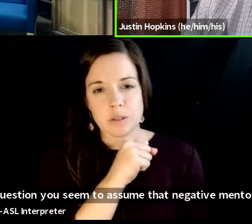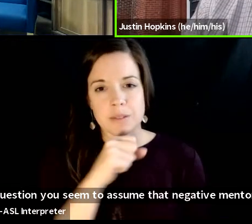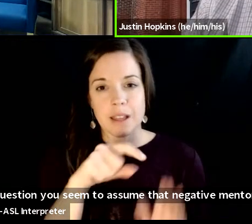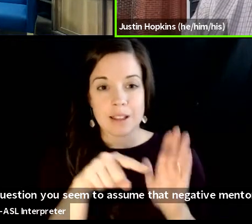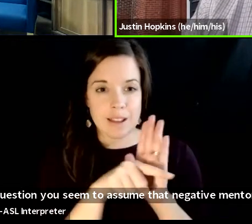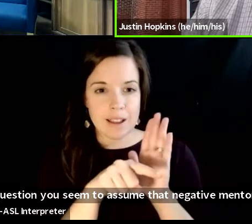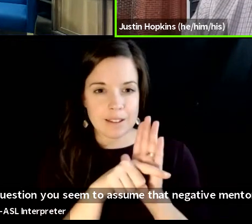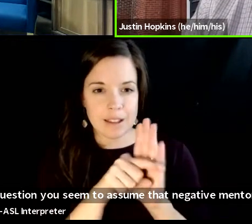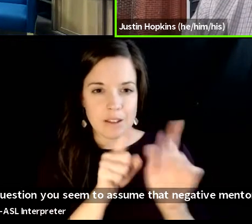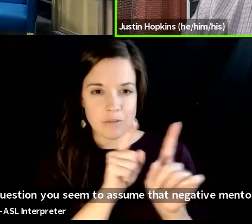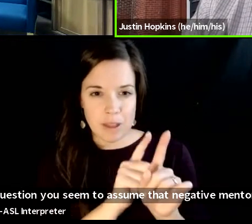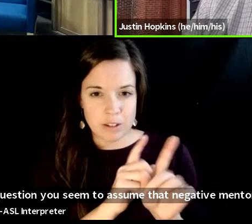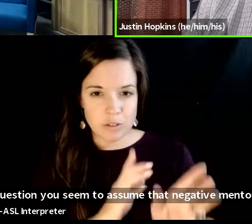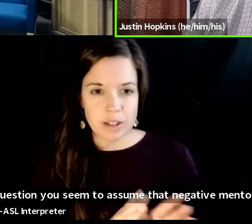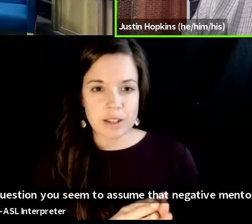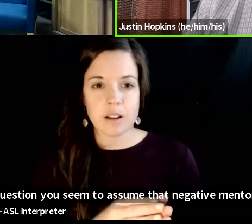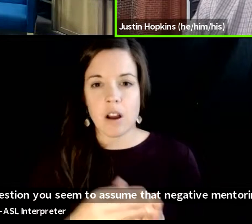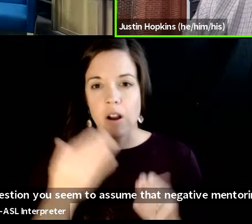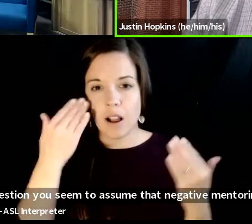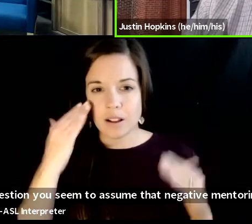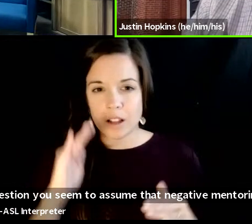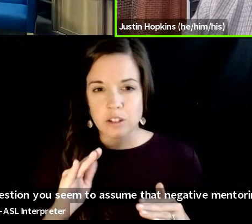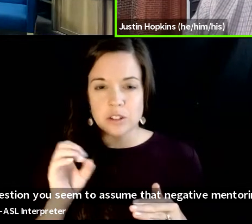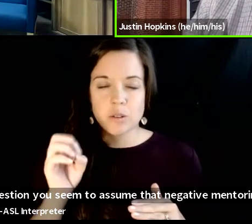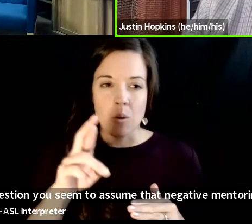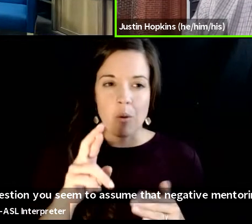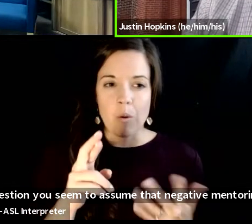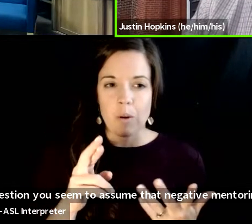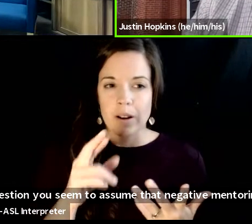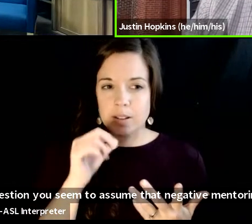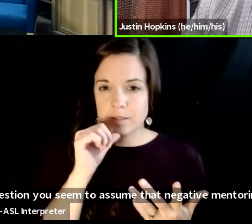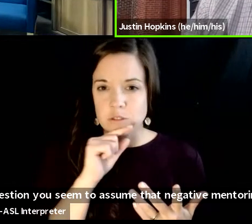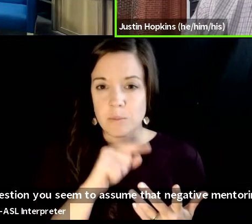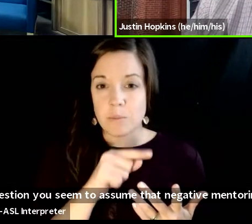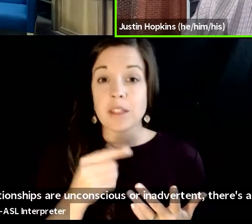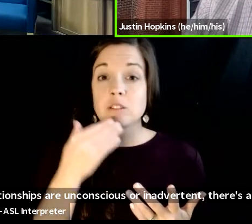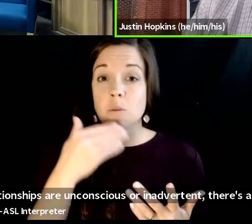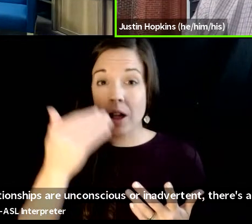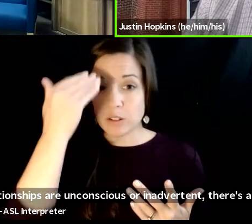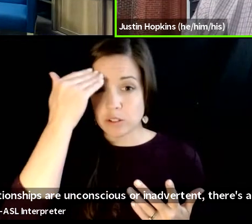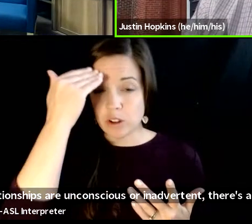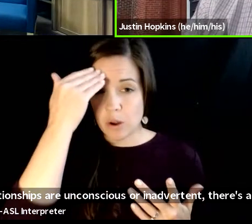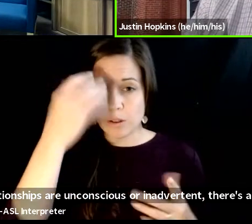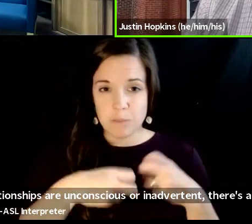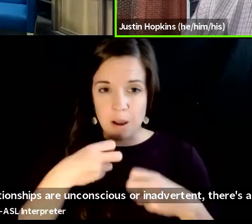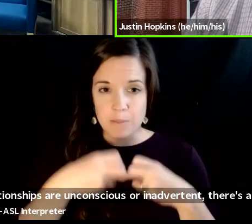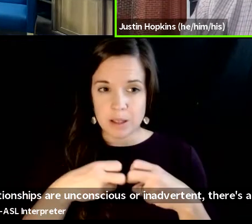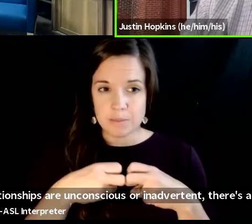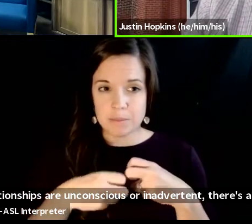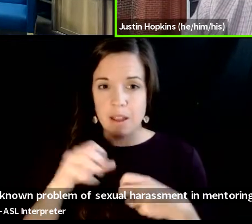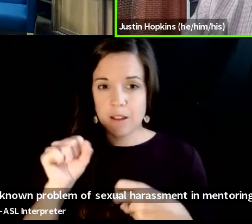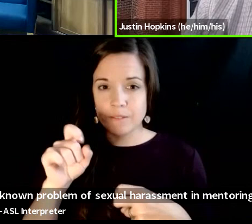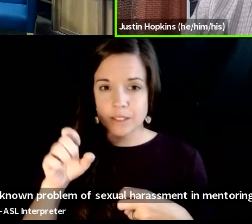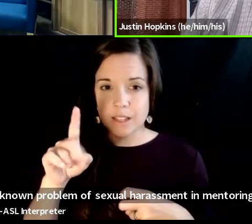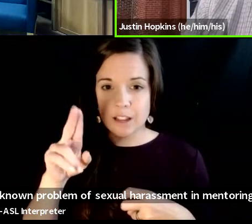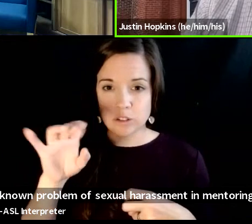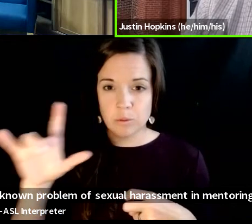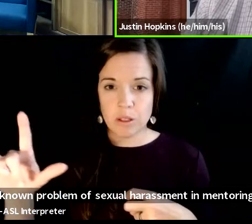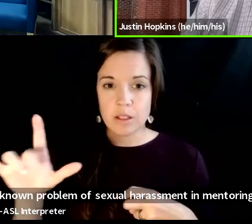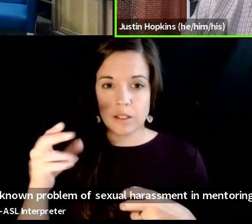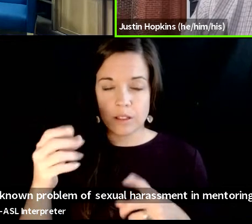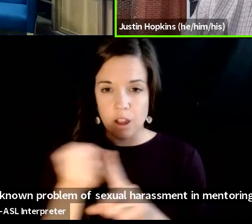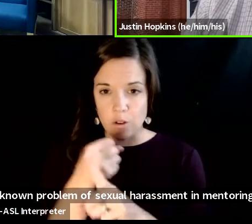mentoring relationships are unconscious or inadvertent, but there's a well-known problem of sexual harassment in mentoring relationships, and I would add